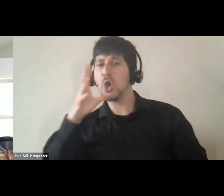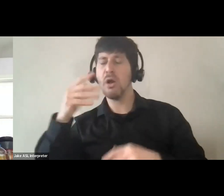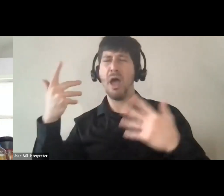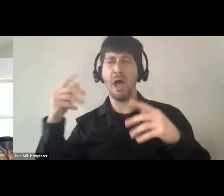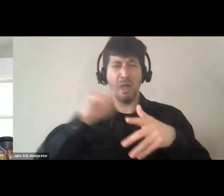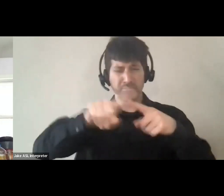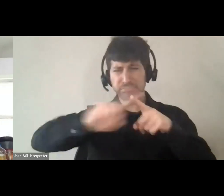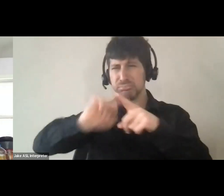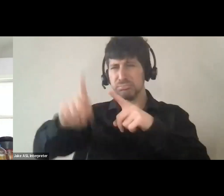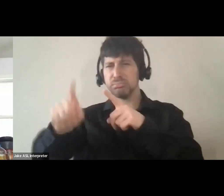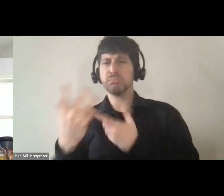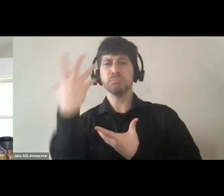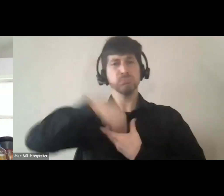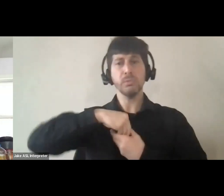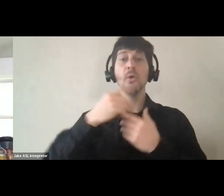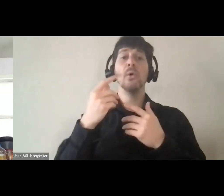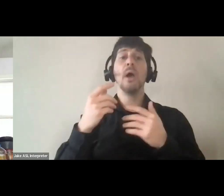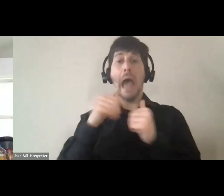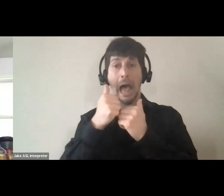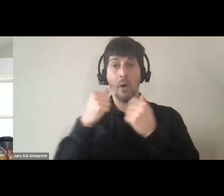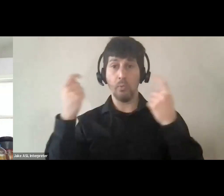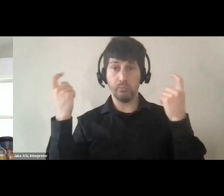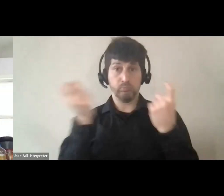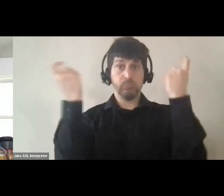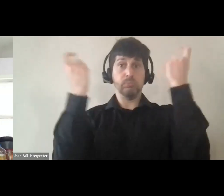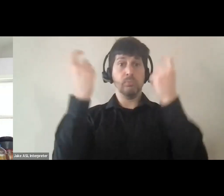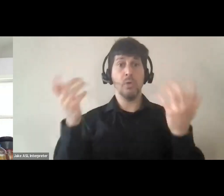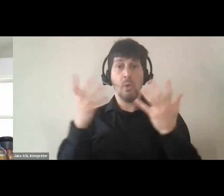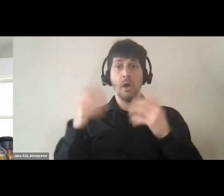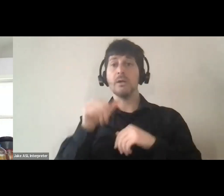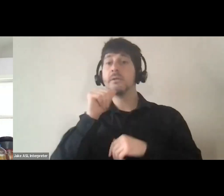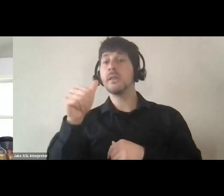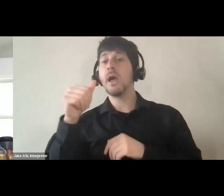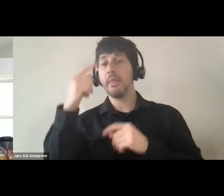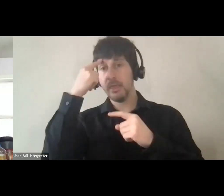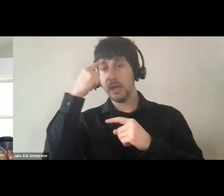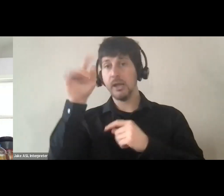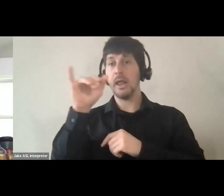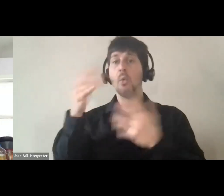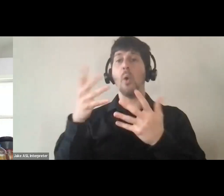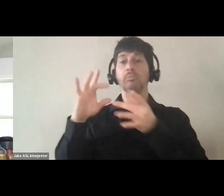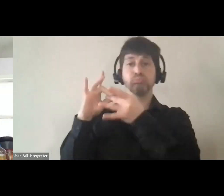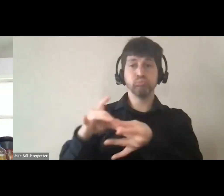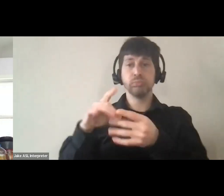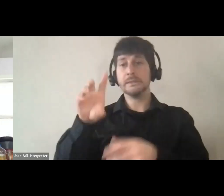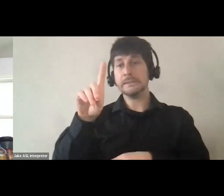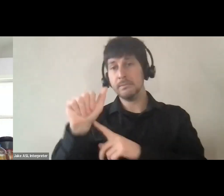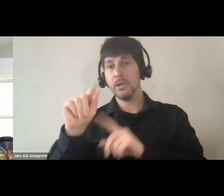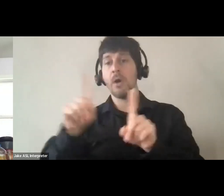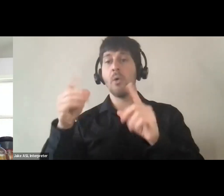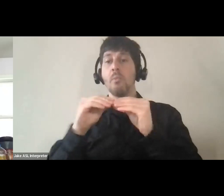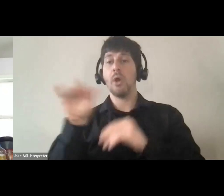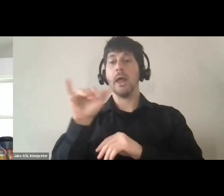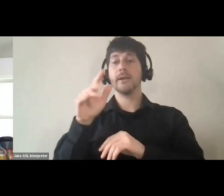And you know, one way of looking at those celebrations, for example, is not in thinking in terms of like, well, what does that have to do with disability, but more in terms